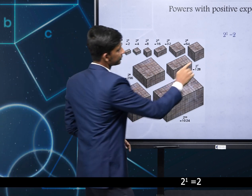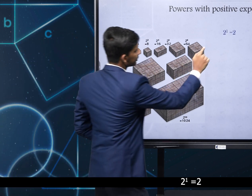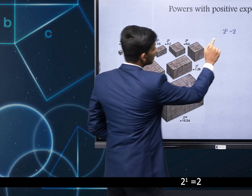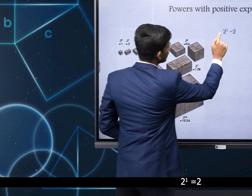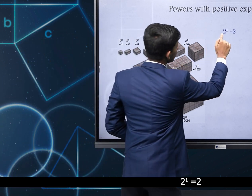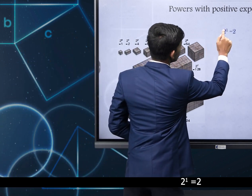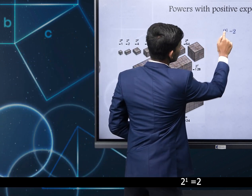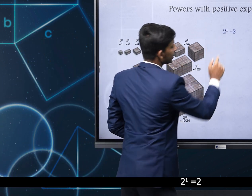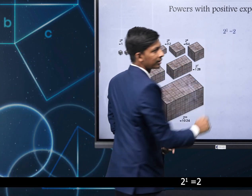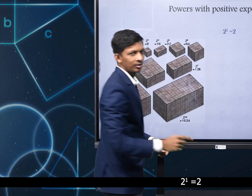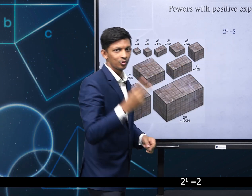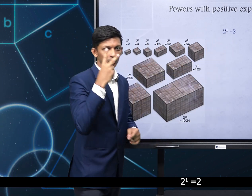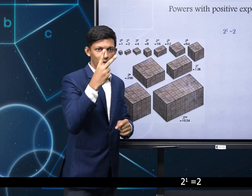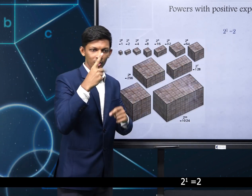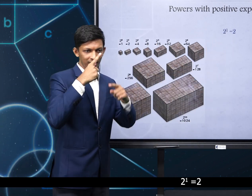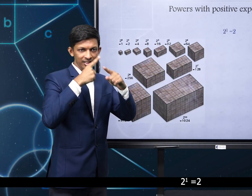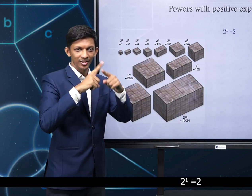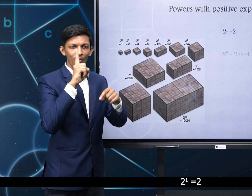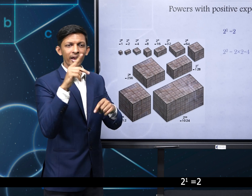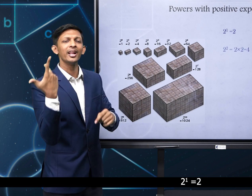2 to the power of 1 is equal to 2.